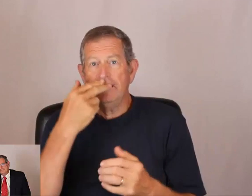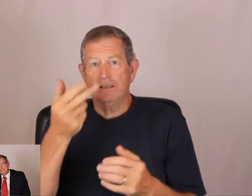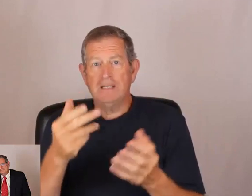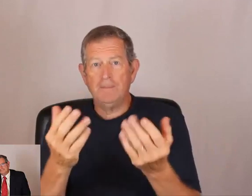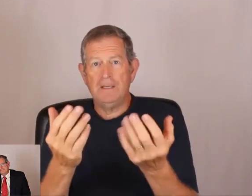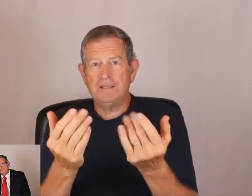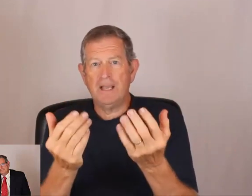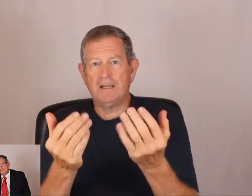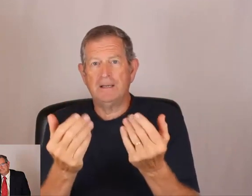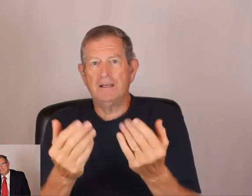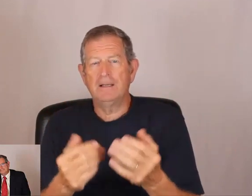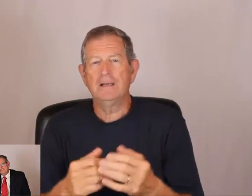Tell me, say it.